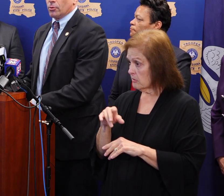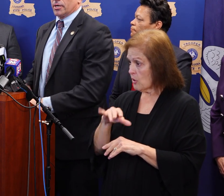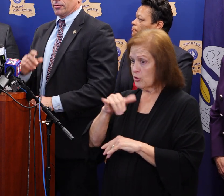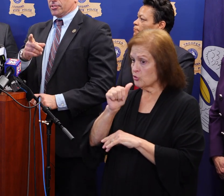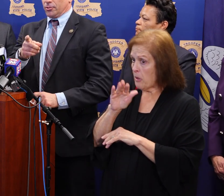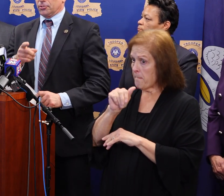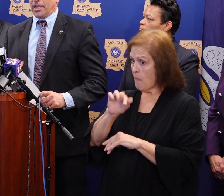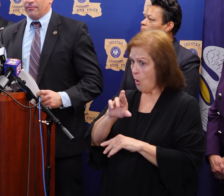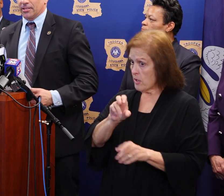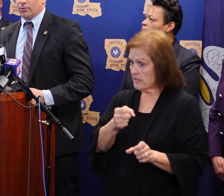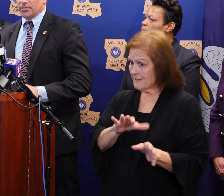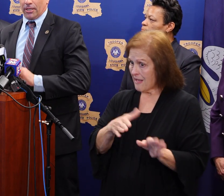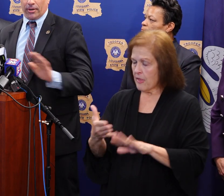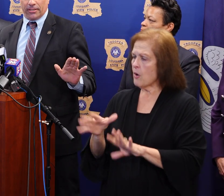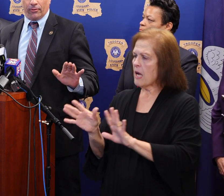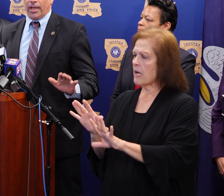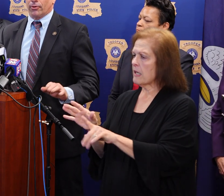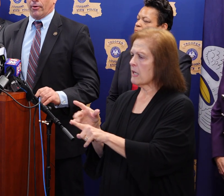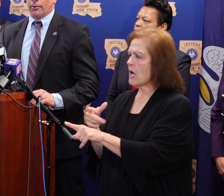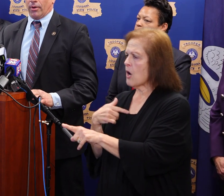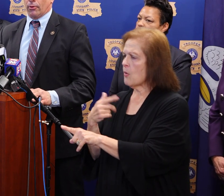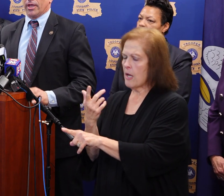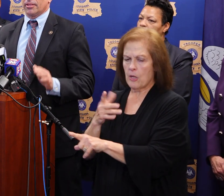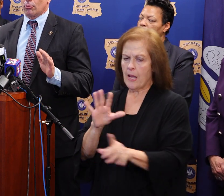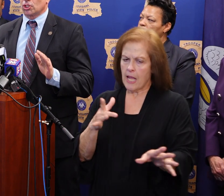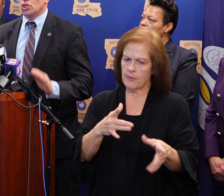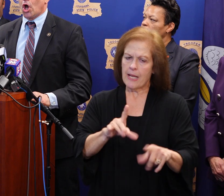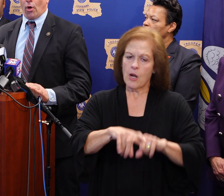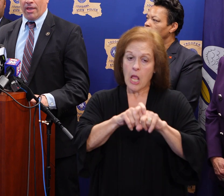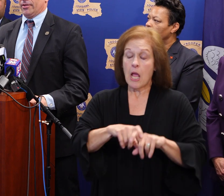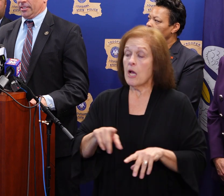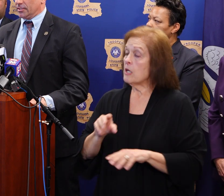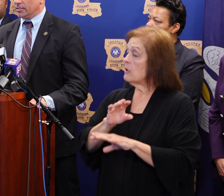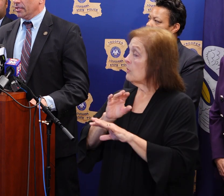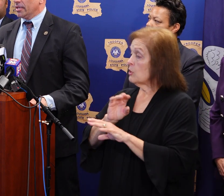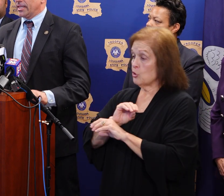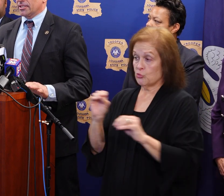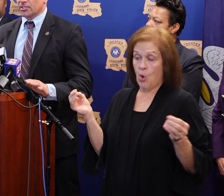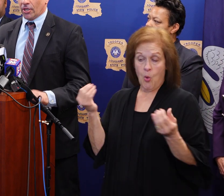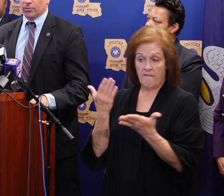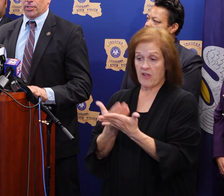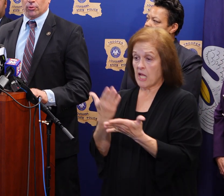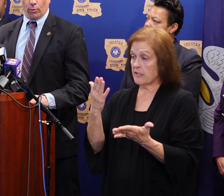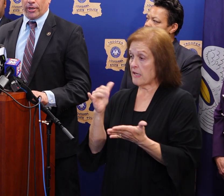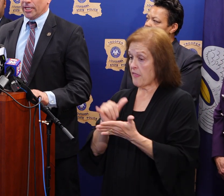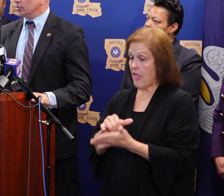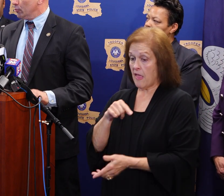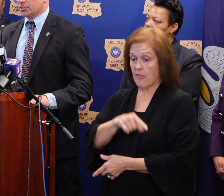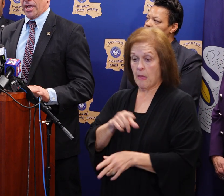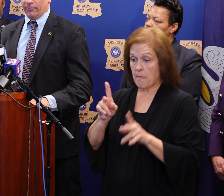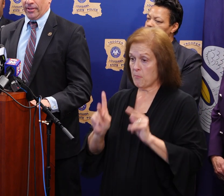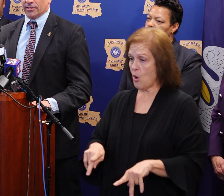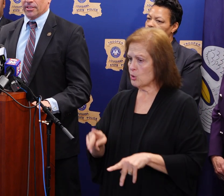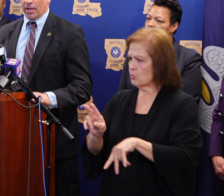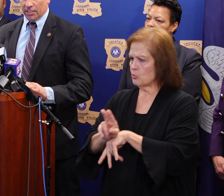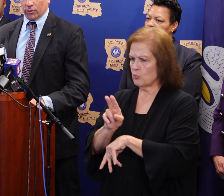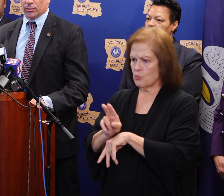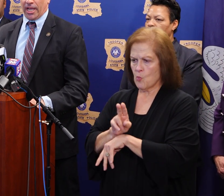move to 18. I do want to address the suicide vest question. I want to kill that one right away. Okay. There was no evidence that the subject was wearing a